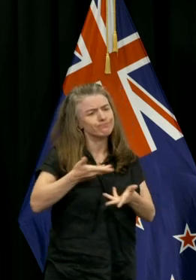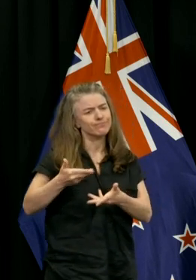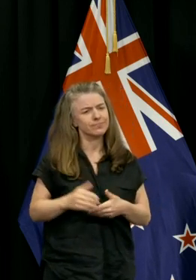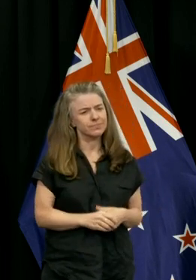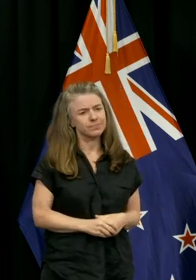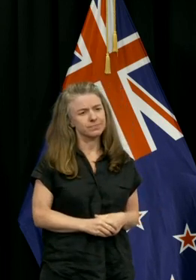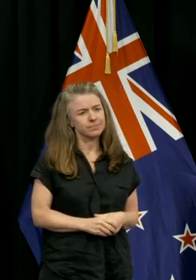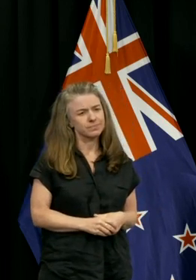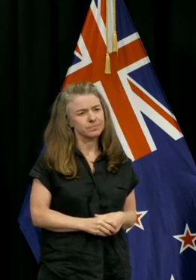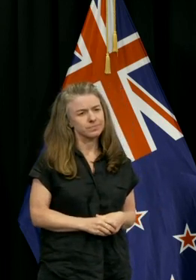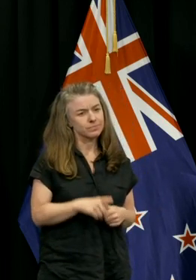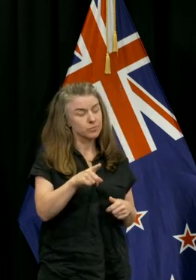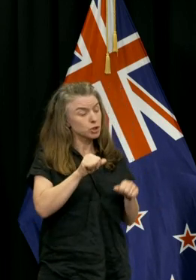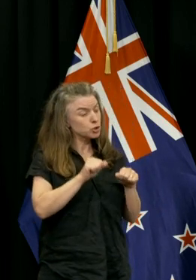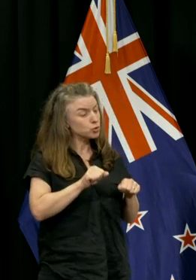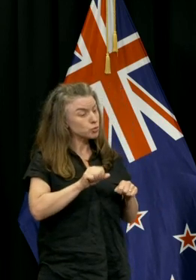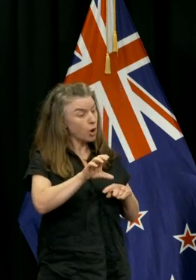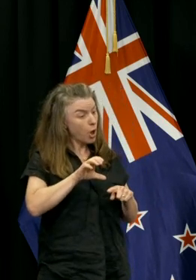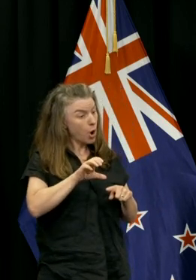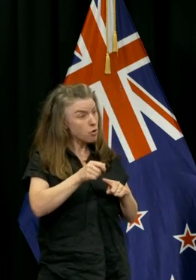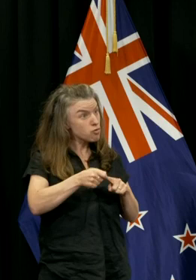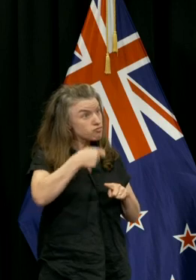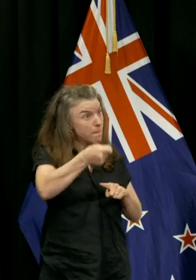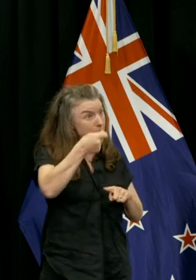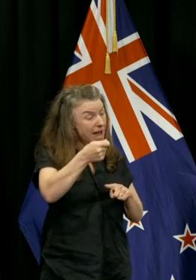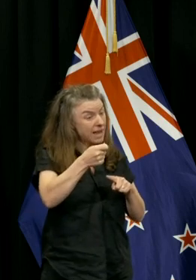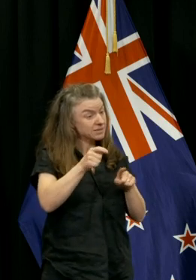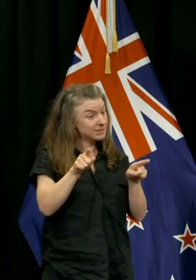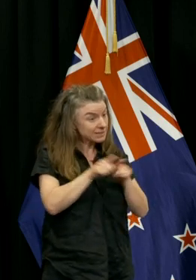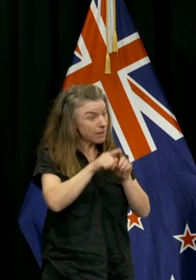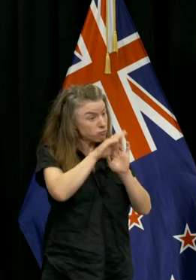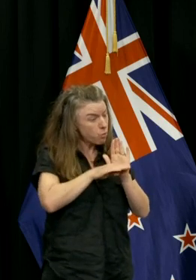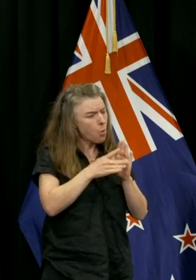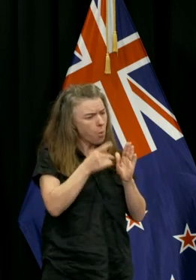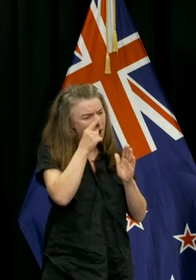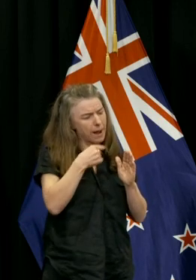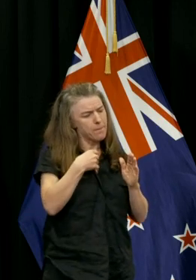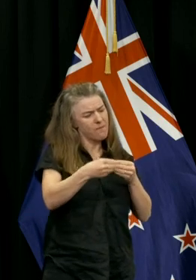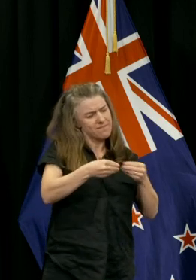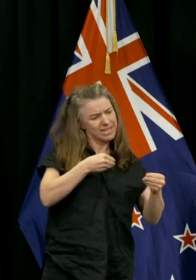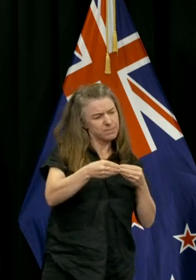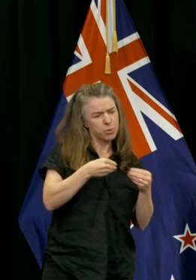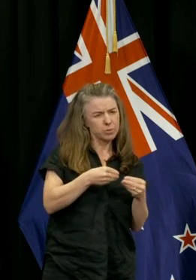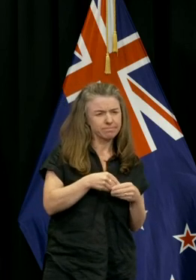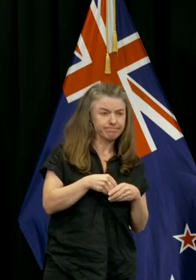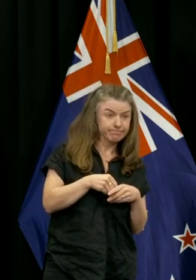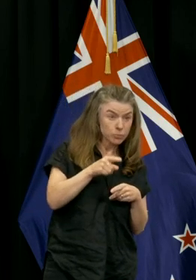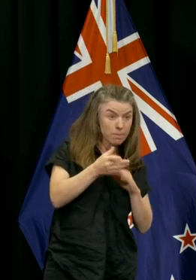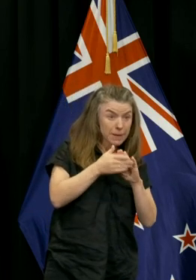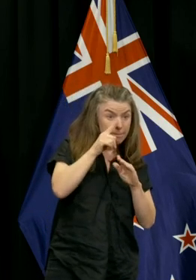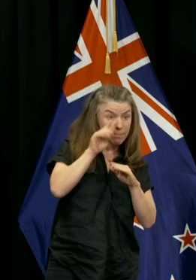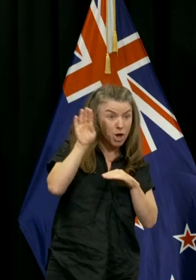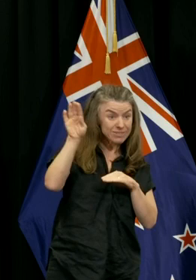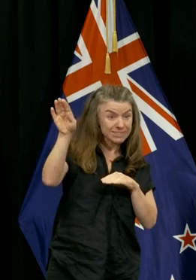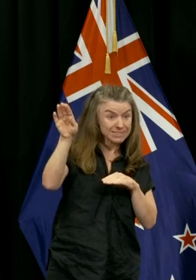kind of relaxations around student loan repayments during this crisis? Of course, there are thresholds. You're talking specifically about those offshore because